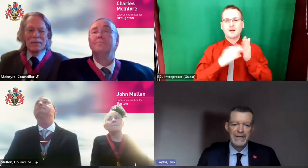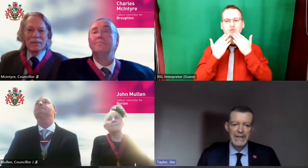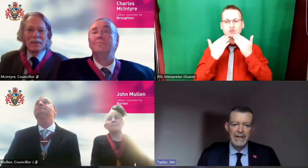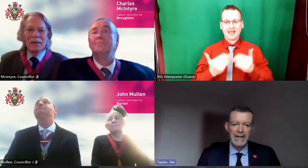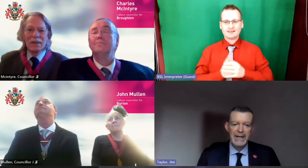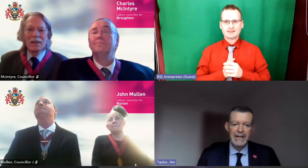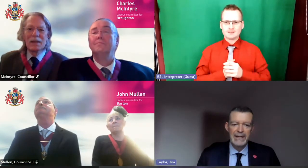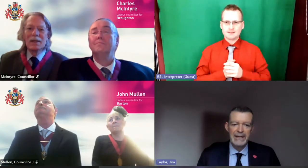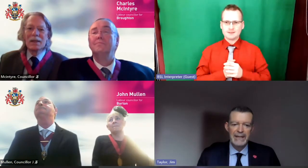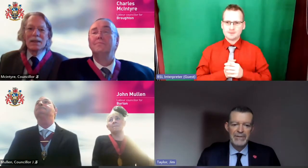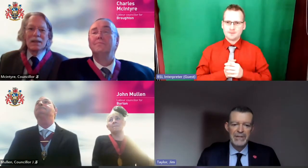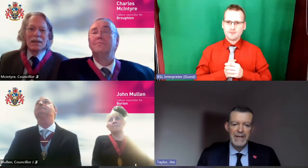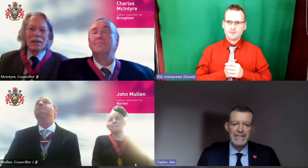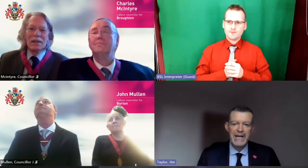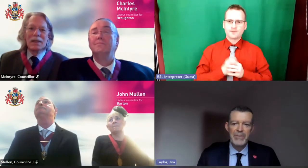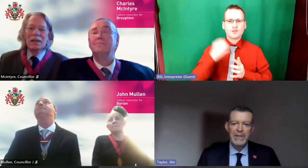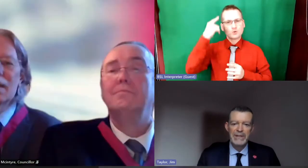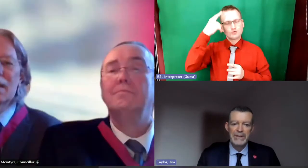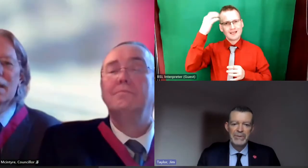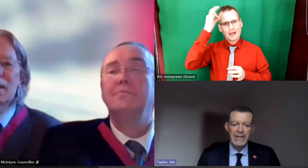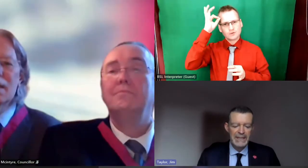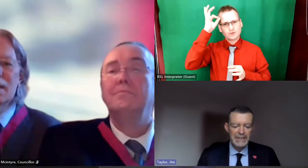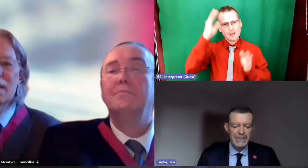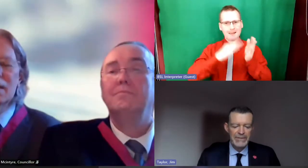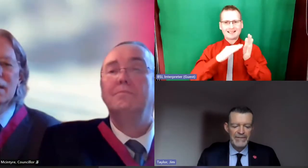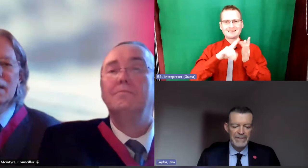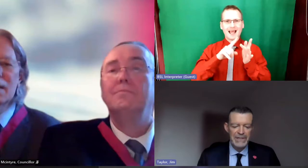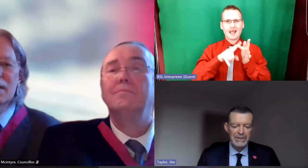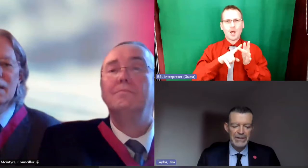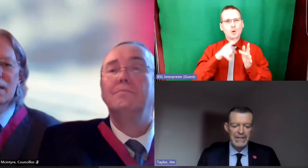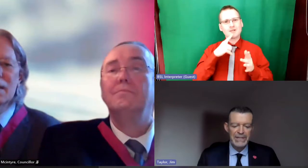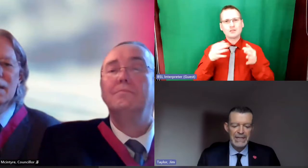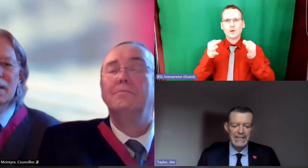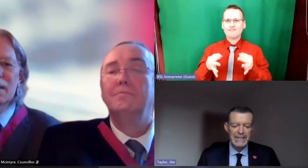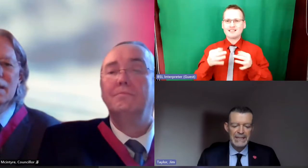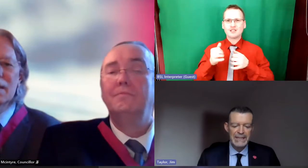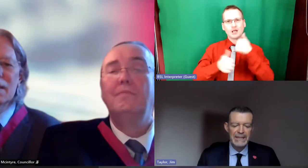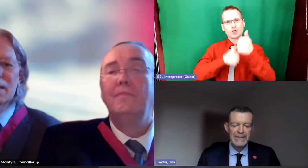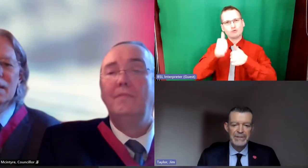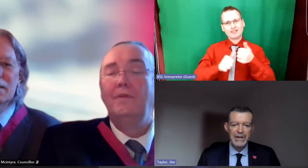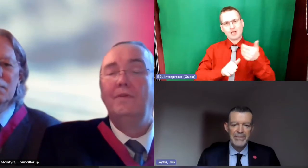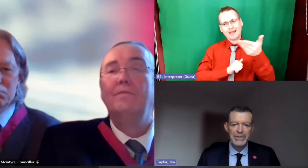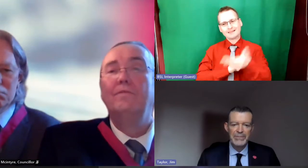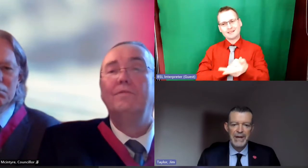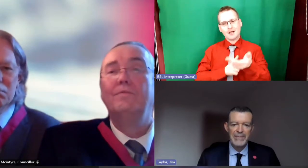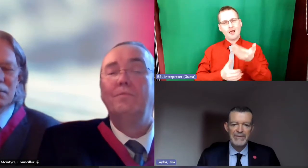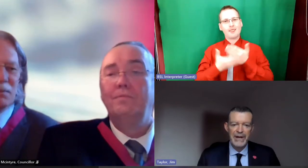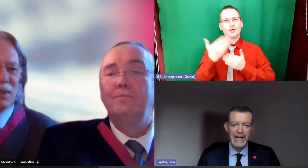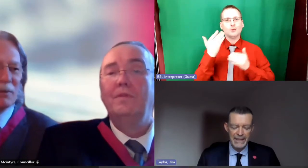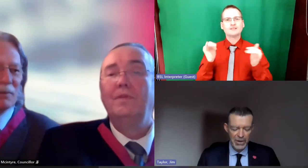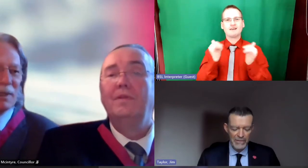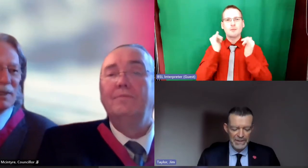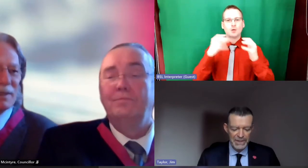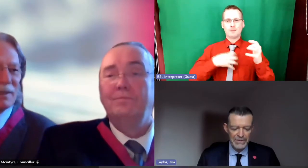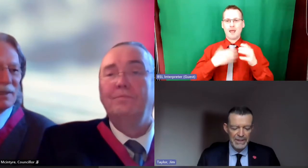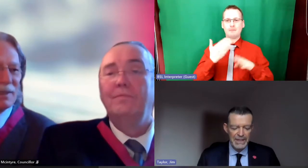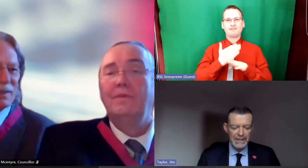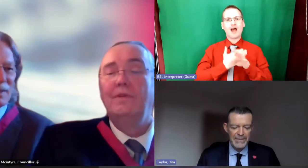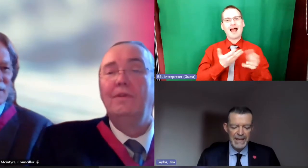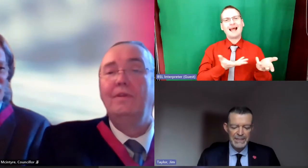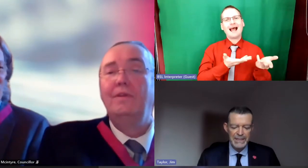wondering, Councillor McIntyre, whether you would like to officially congratulate the new ceremonial mayor before I hand over